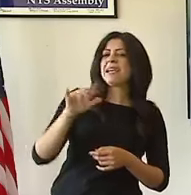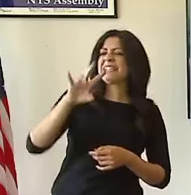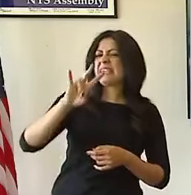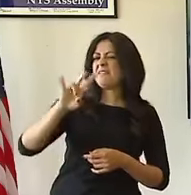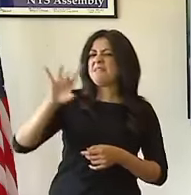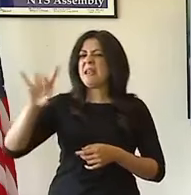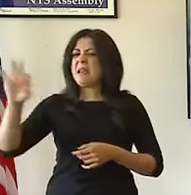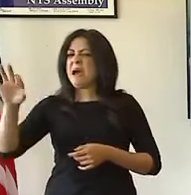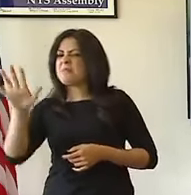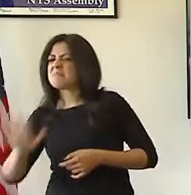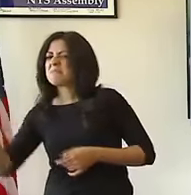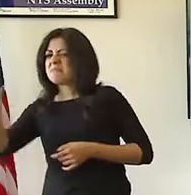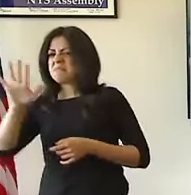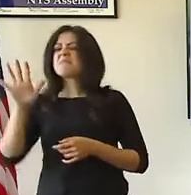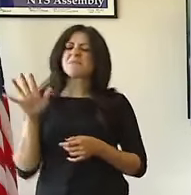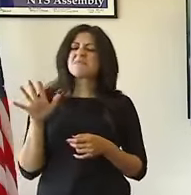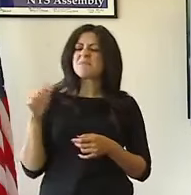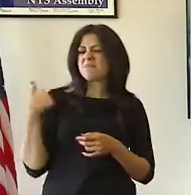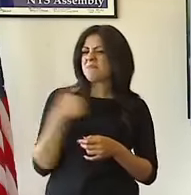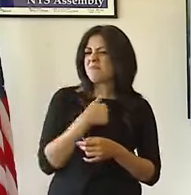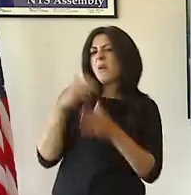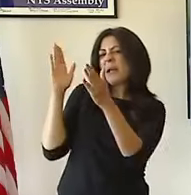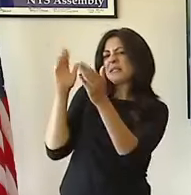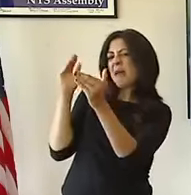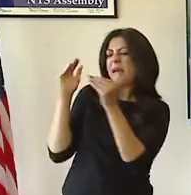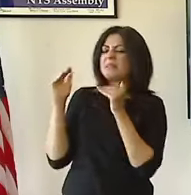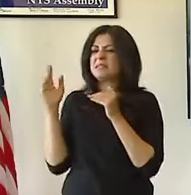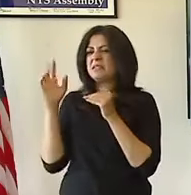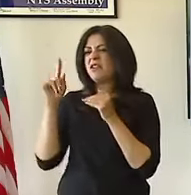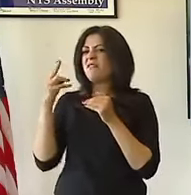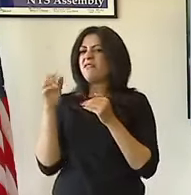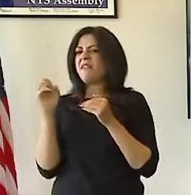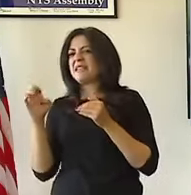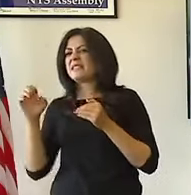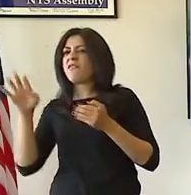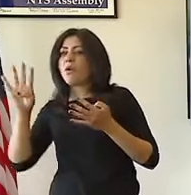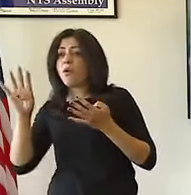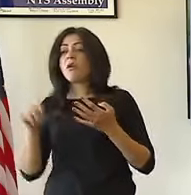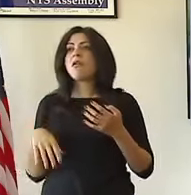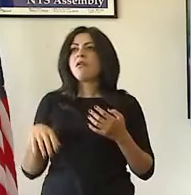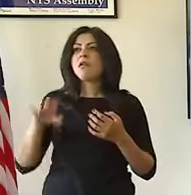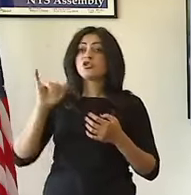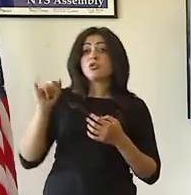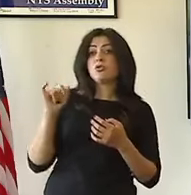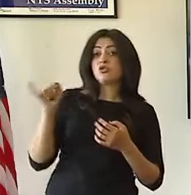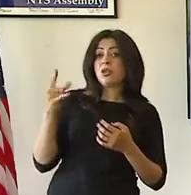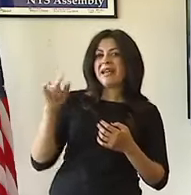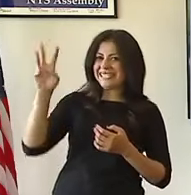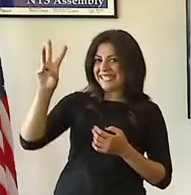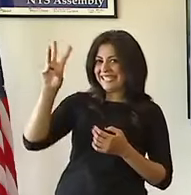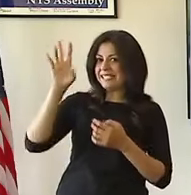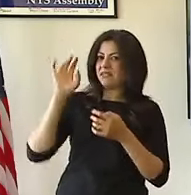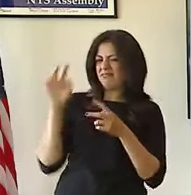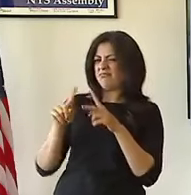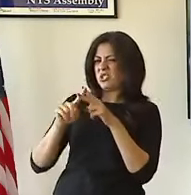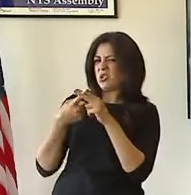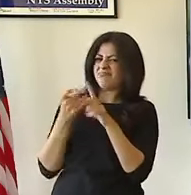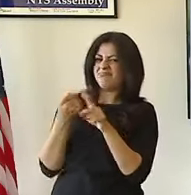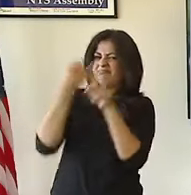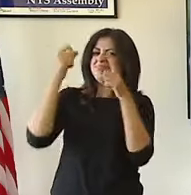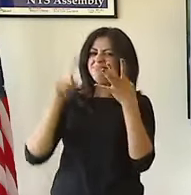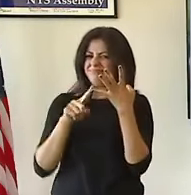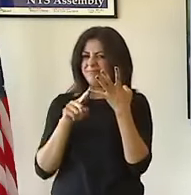period, I think, is when we expect that phase 4, July 6 would be phase 4. Now, what I want you to know is that the Hudson